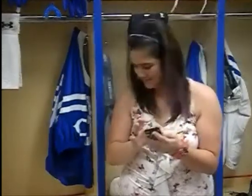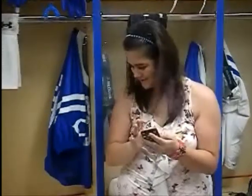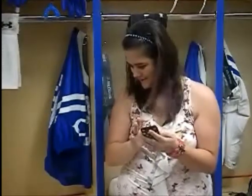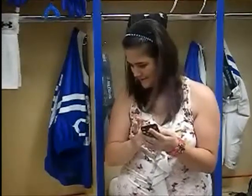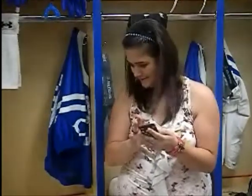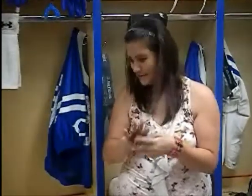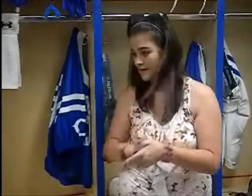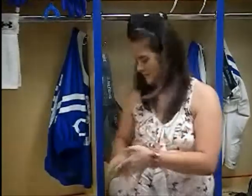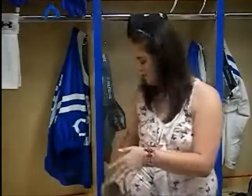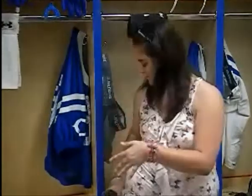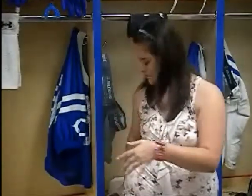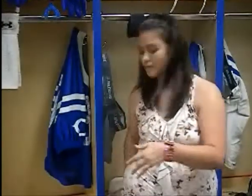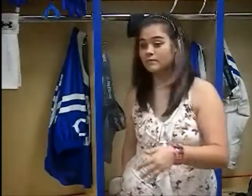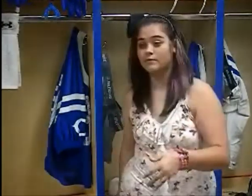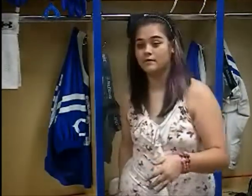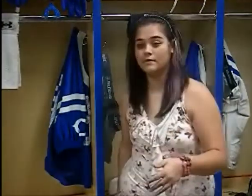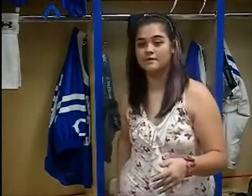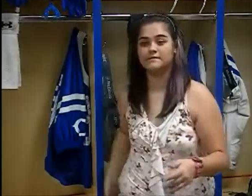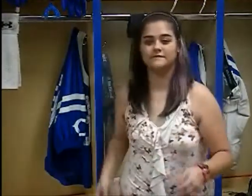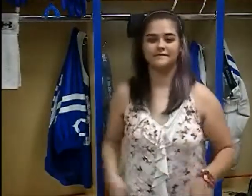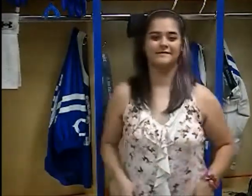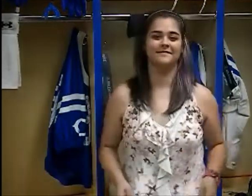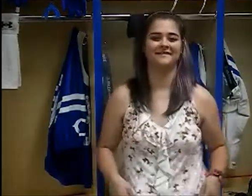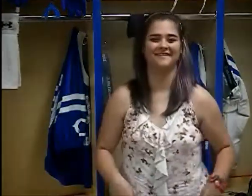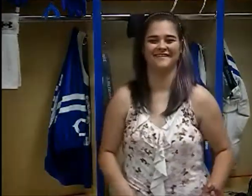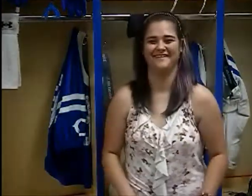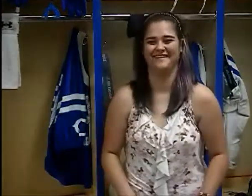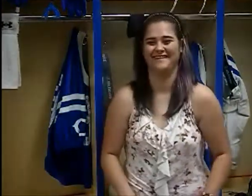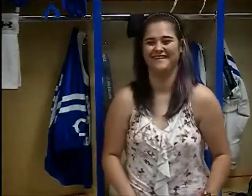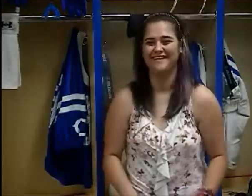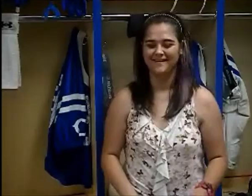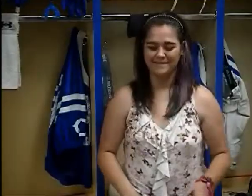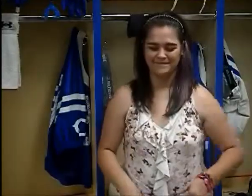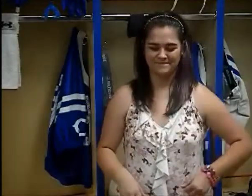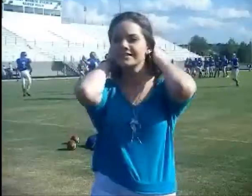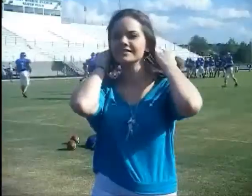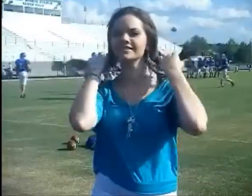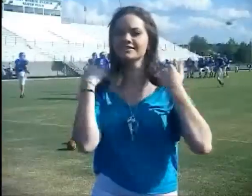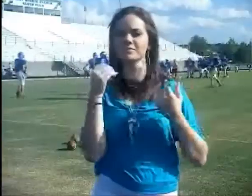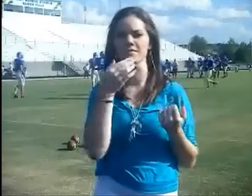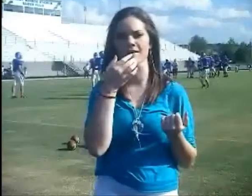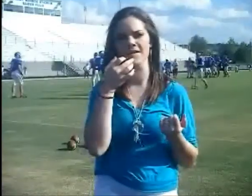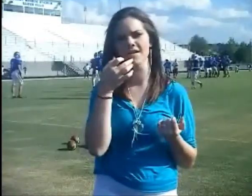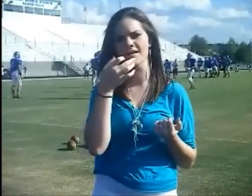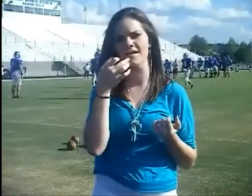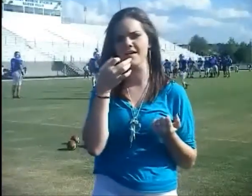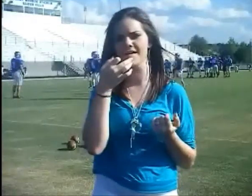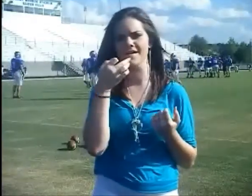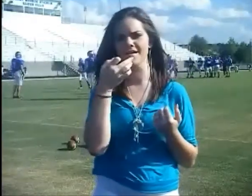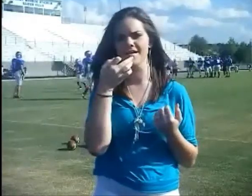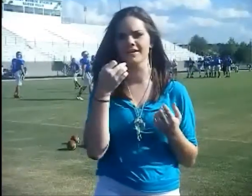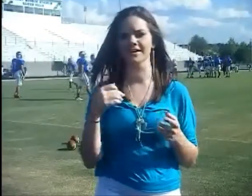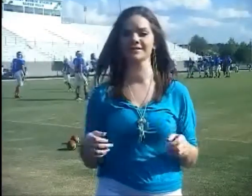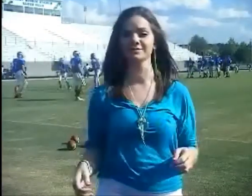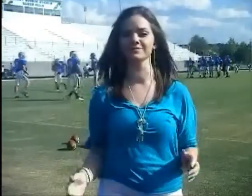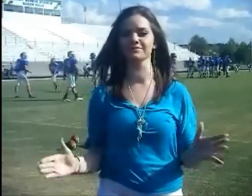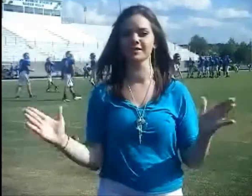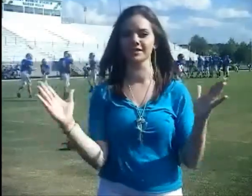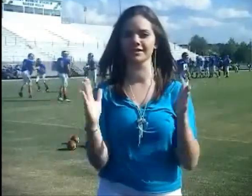all this small town He said, she said Ain't it funny how rumor spread Like I know something y'all don't know Man, that talk is gettin' old You better mind your